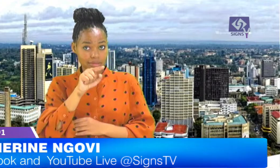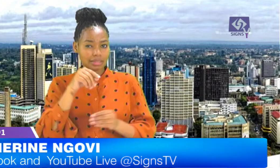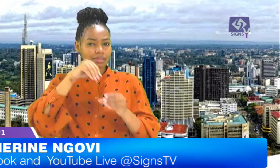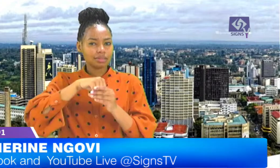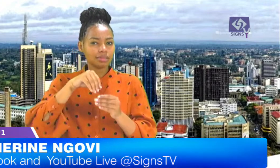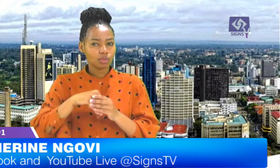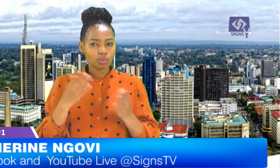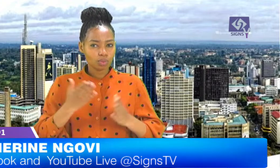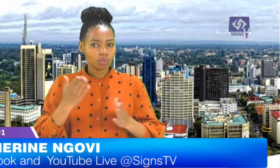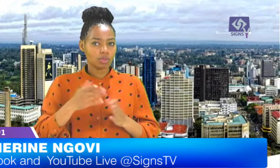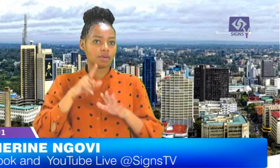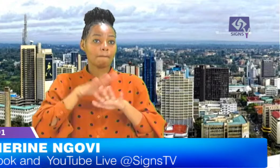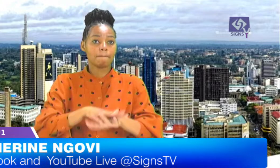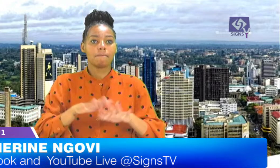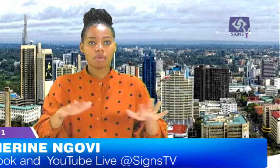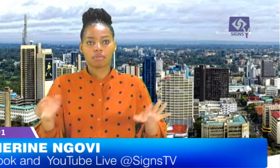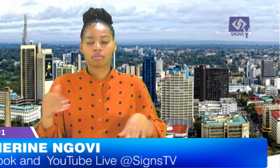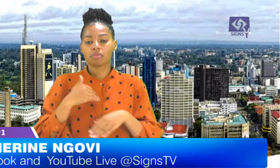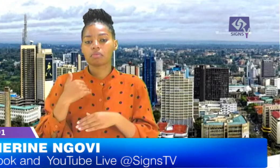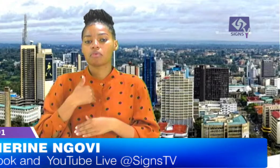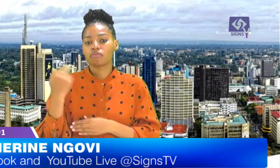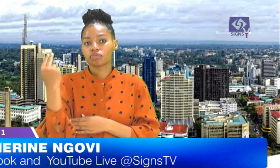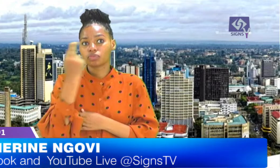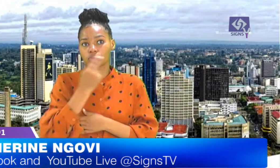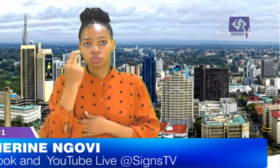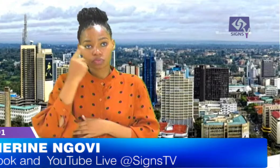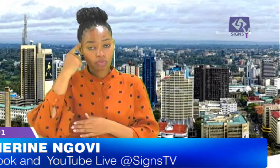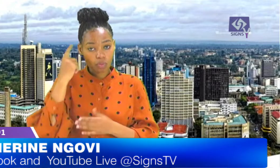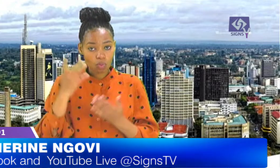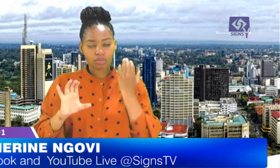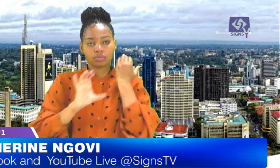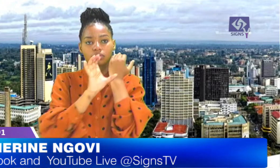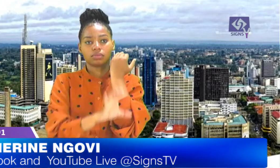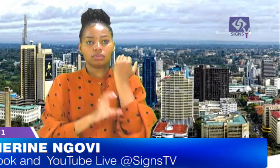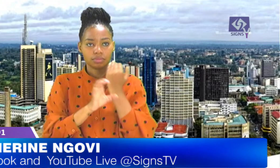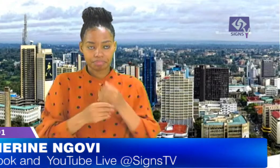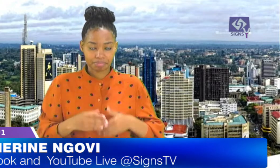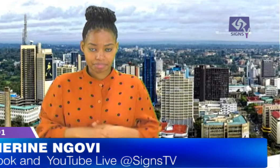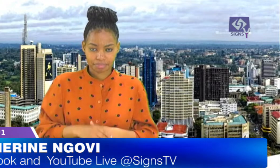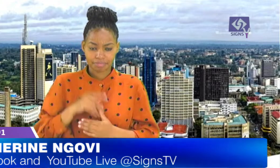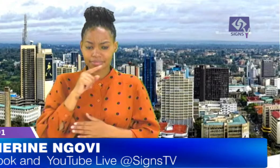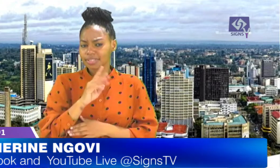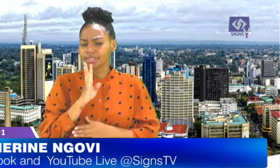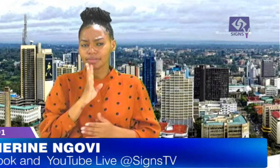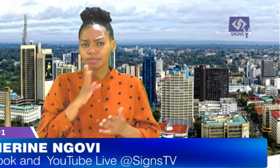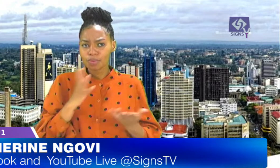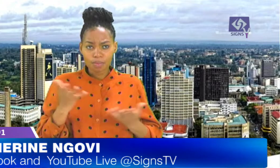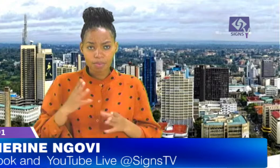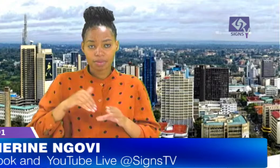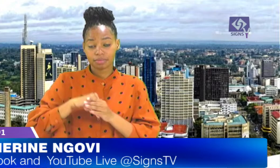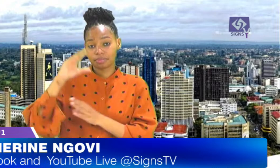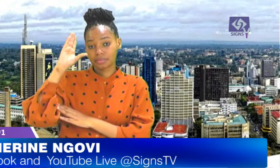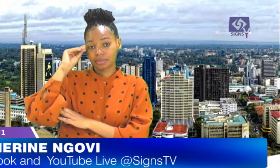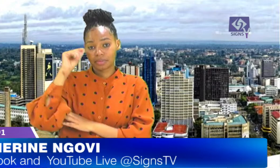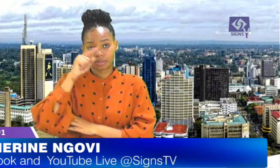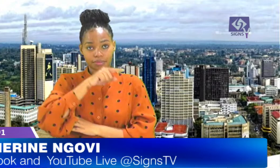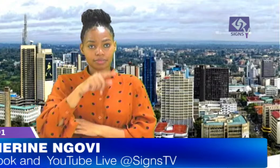and counterfeit pesticides into the mainstream market and use in the country.